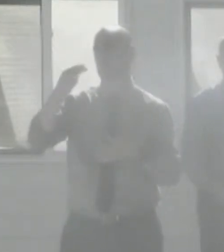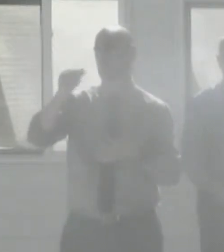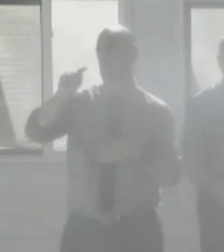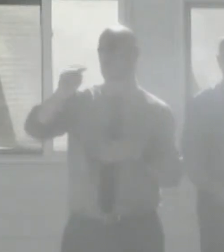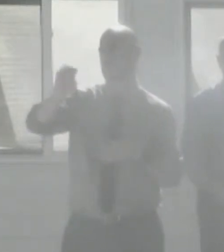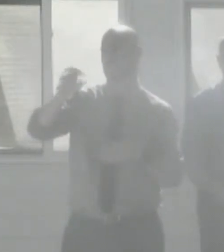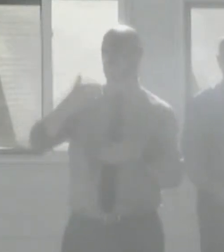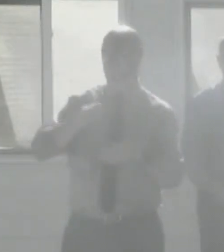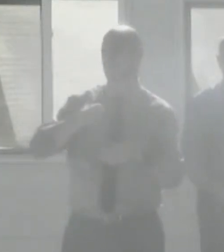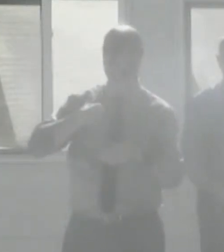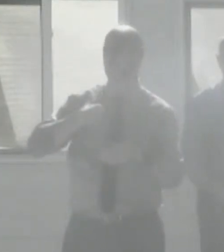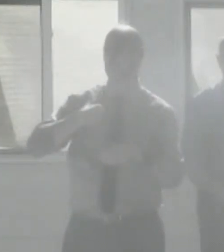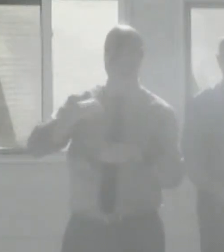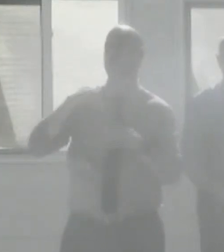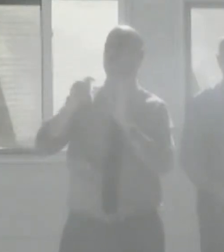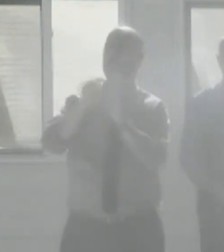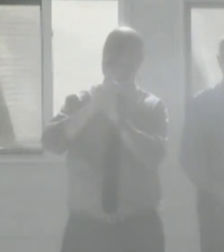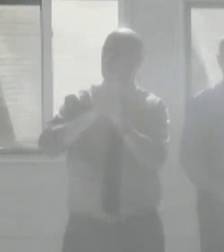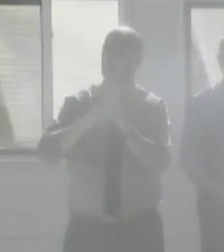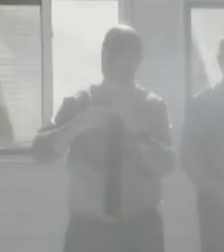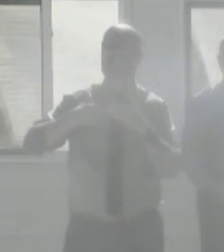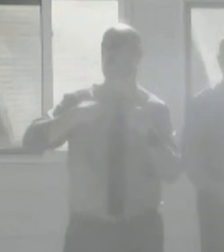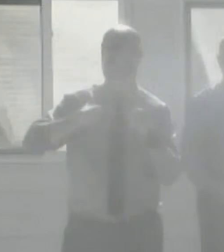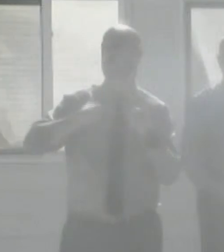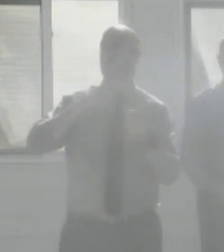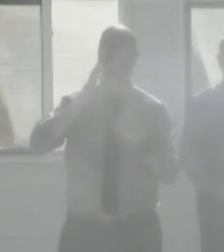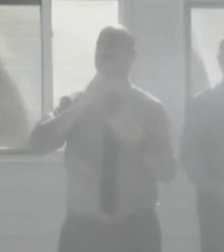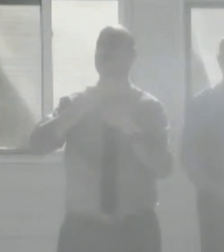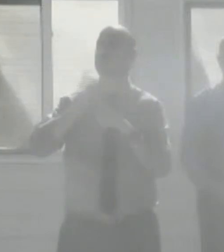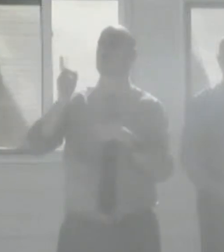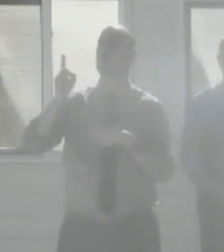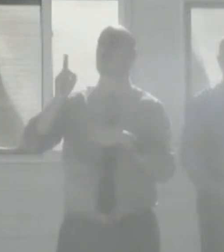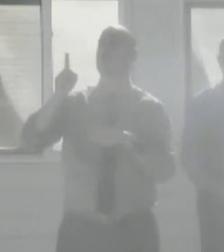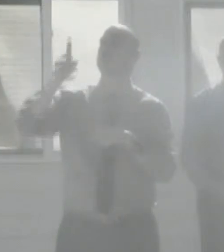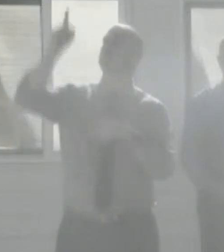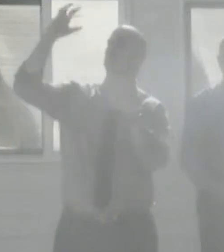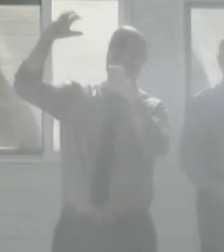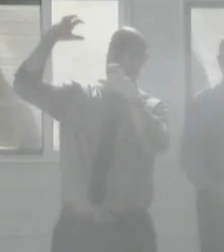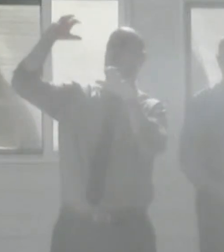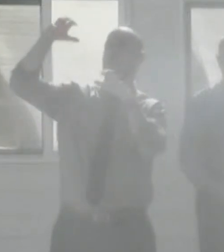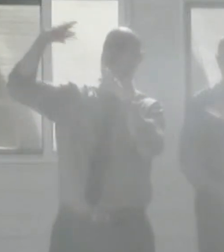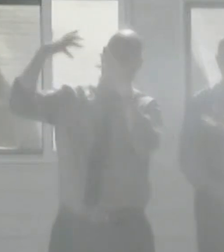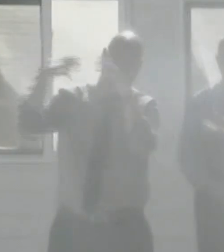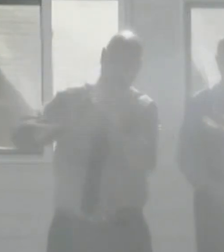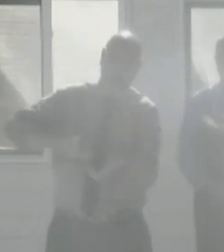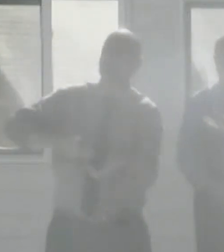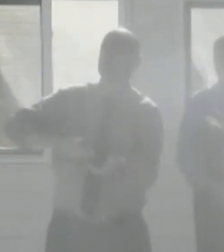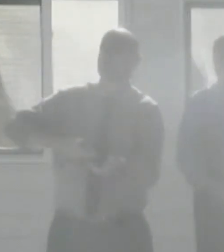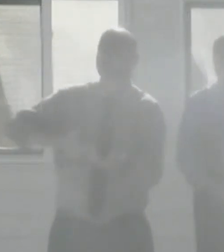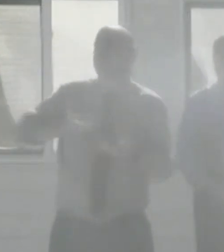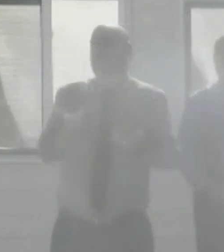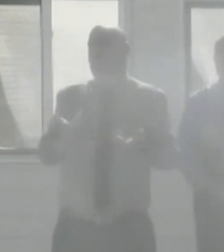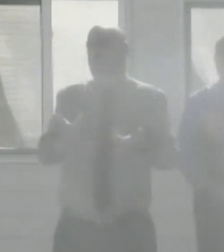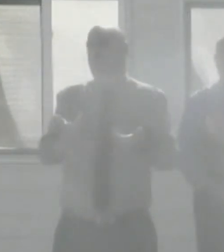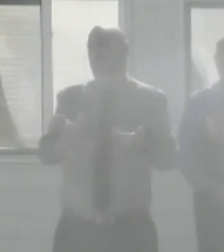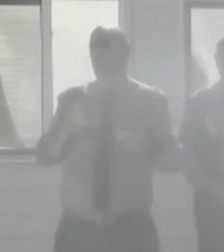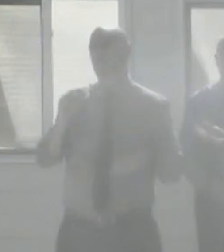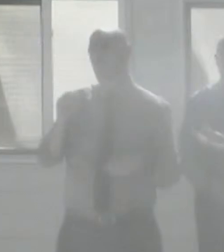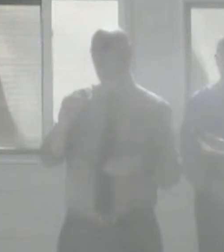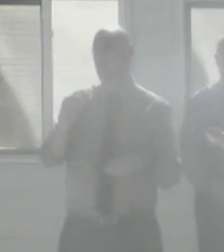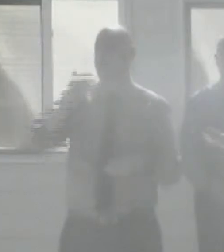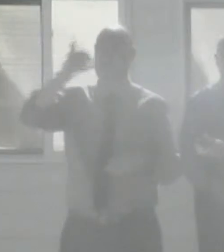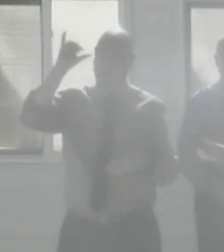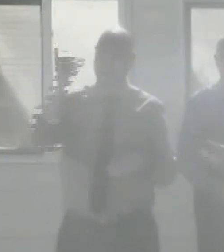They got their water from the rain. But, I mean, this isn't our Tiger Dam, but like, Tampa General, they put up,